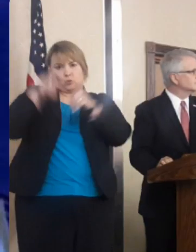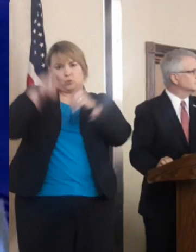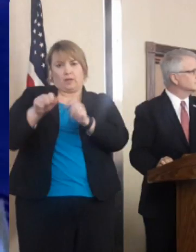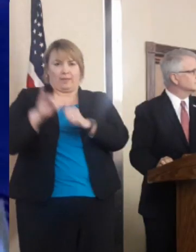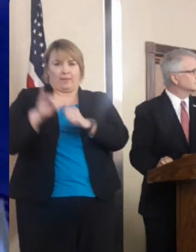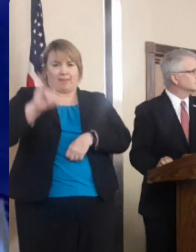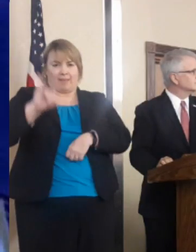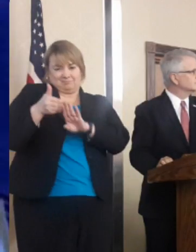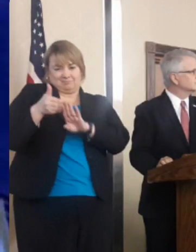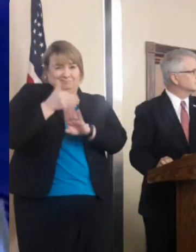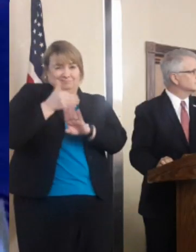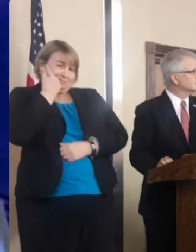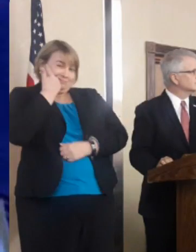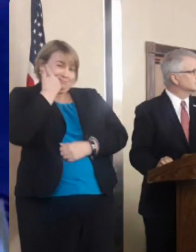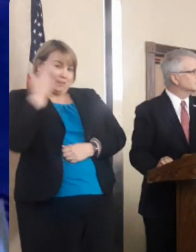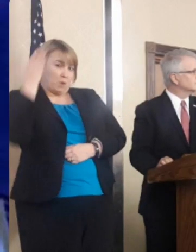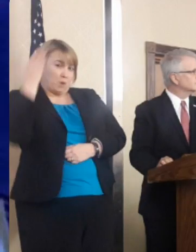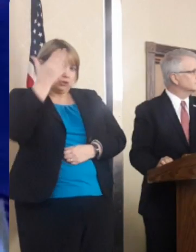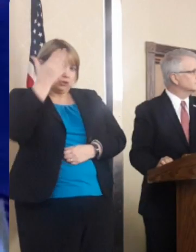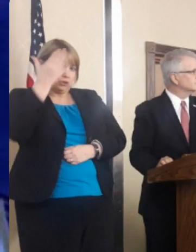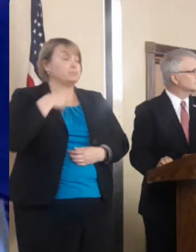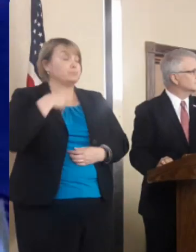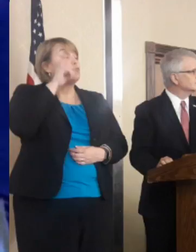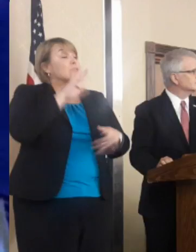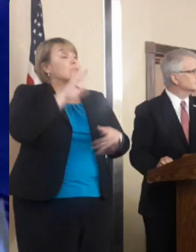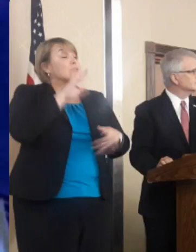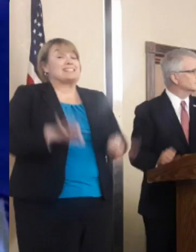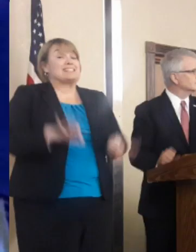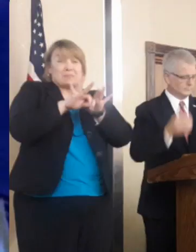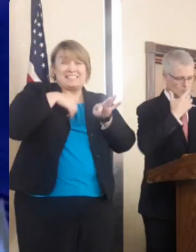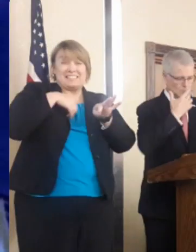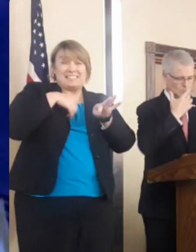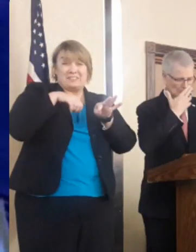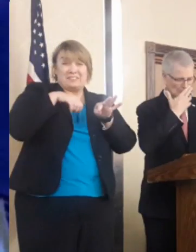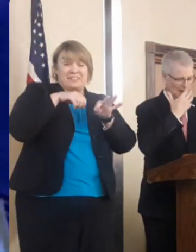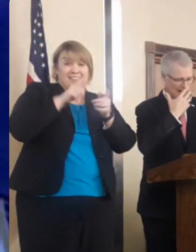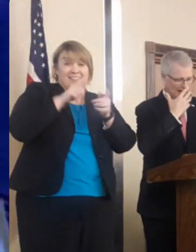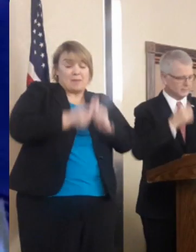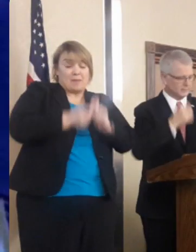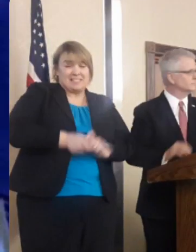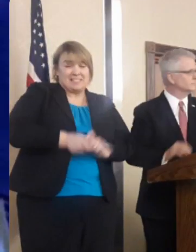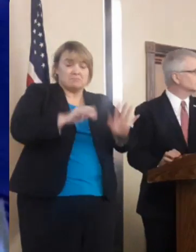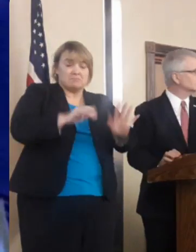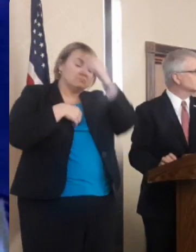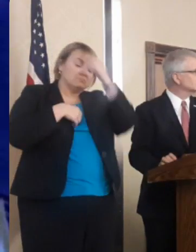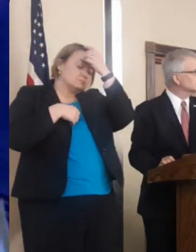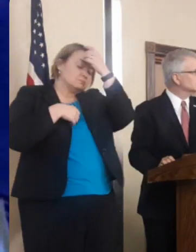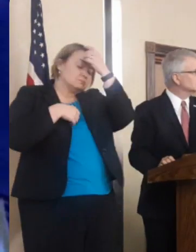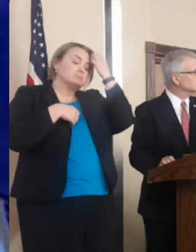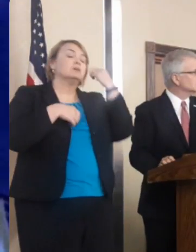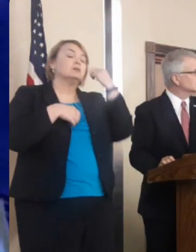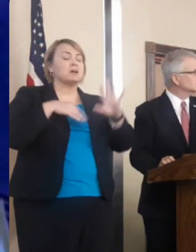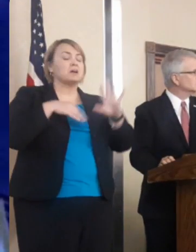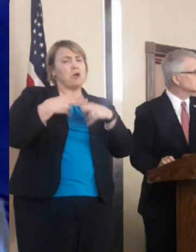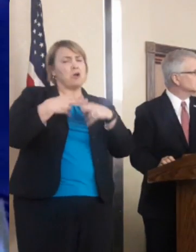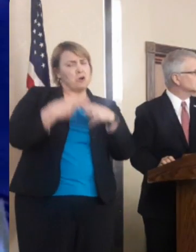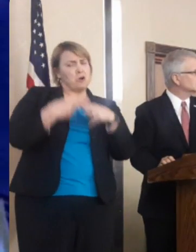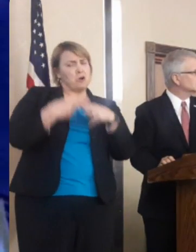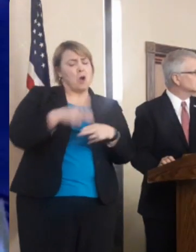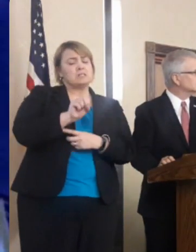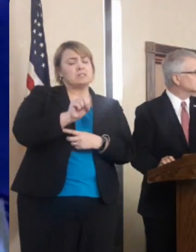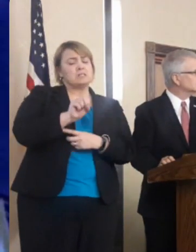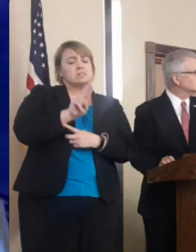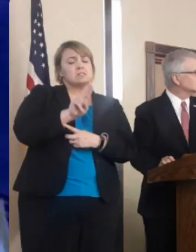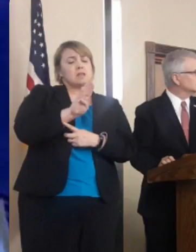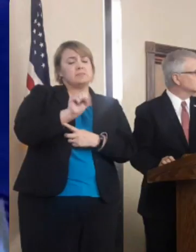substantive amendments, or what are called substantive, I don't think any of these are terribly controversial. There are two of these that